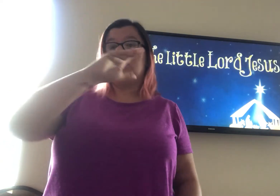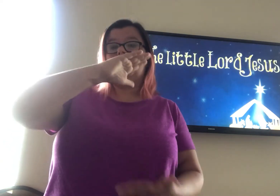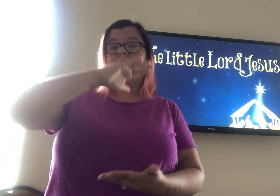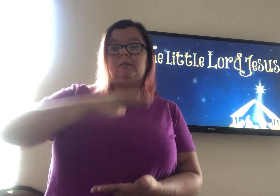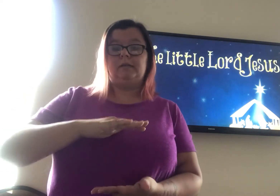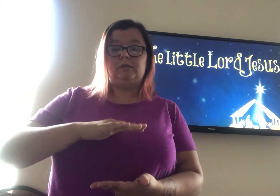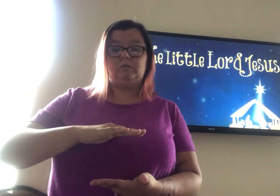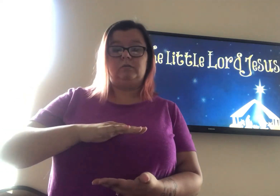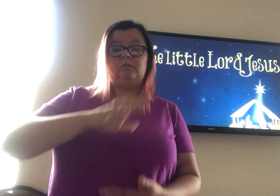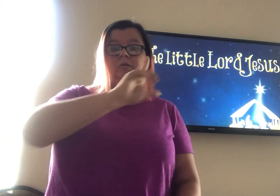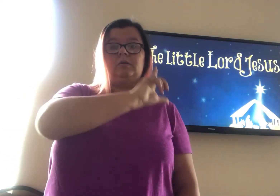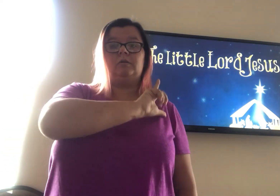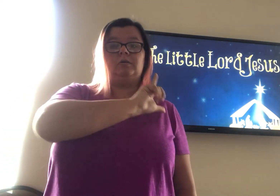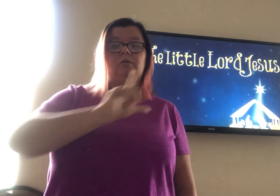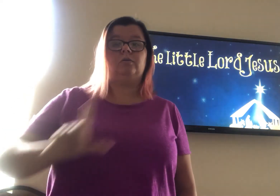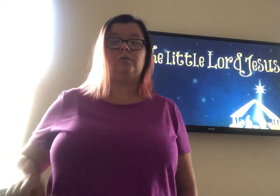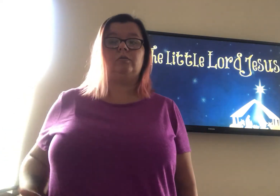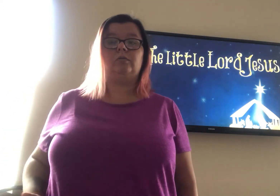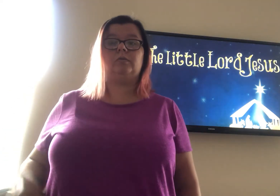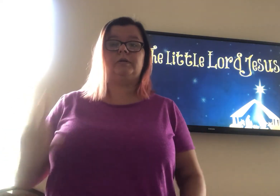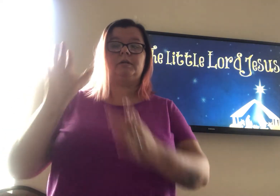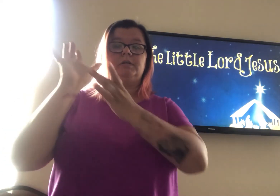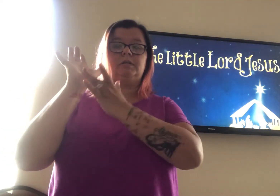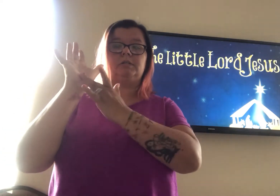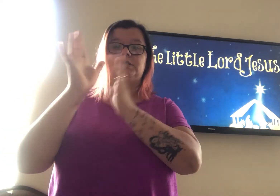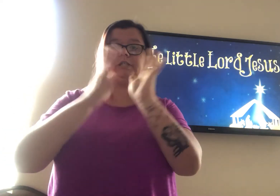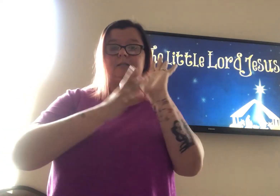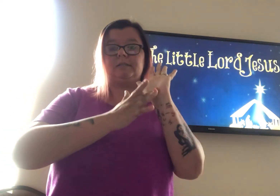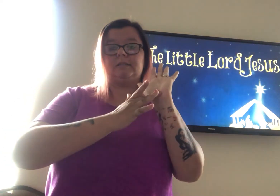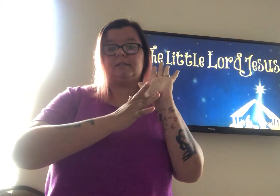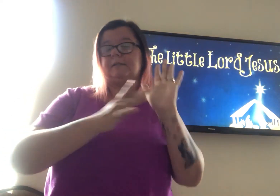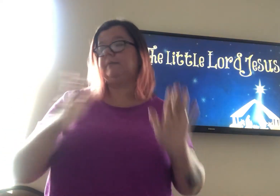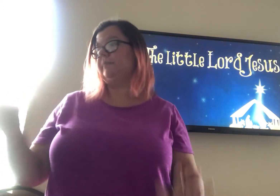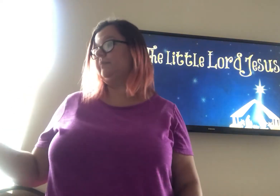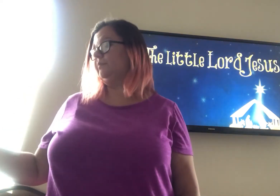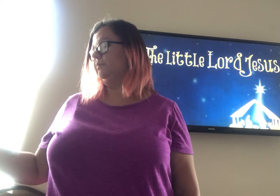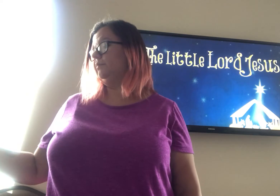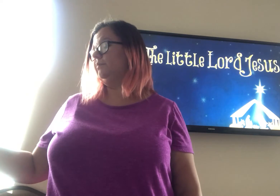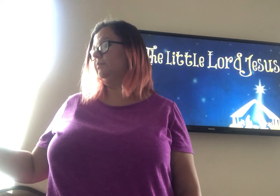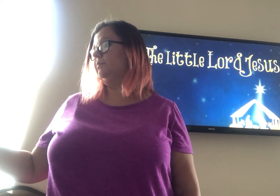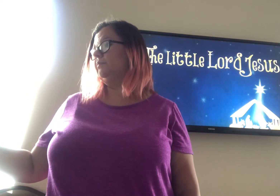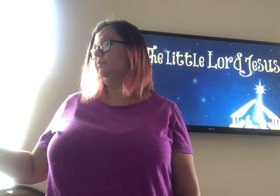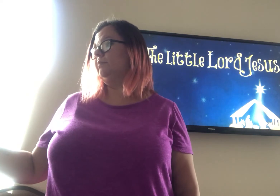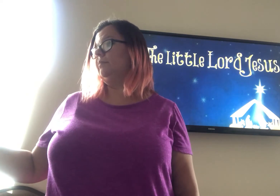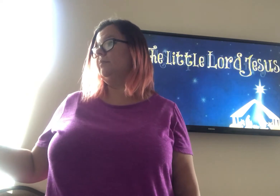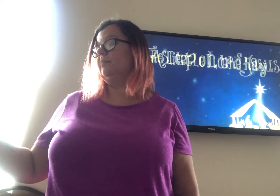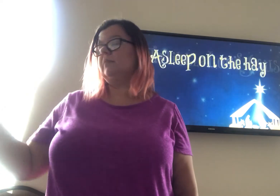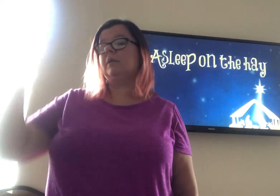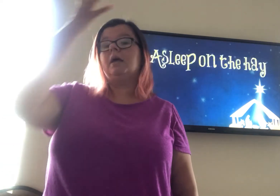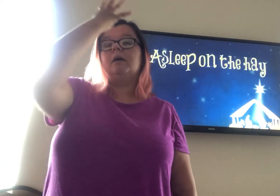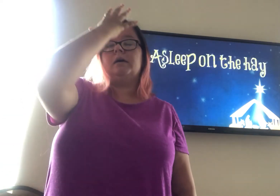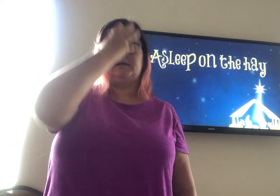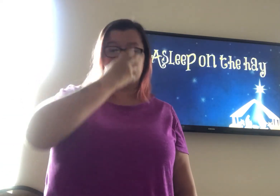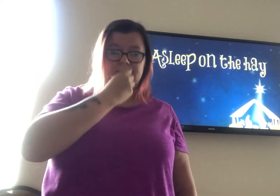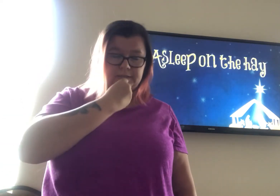Little Lord Jesus asleep